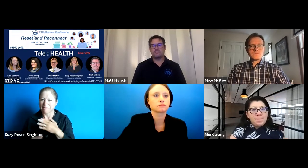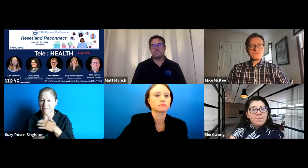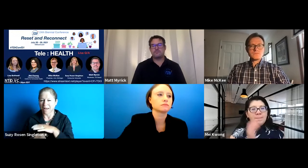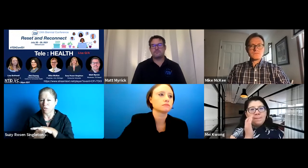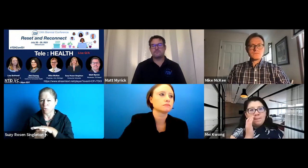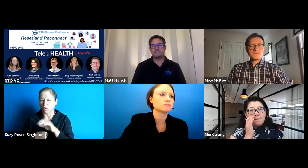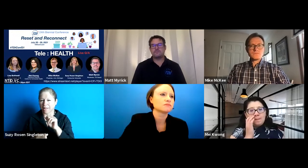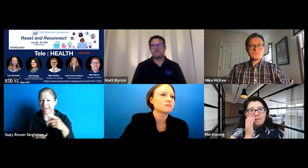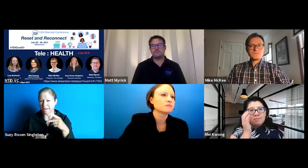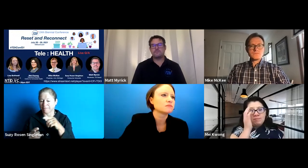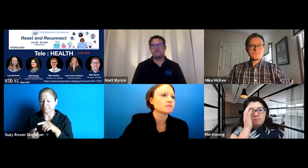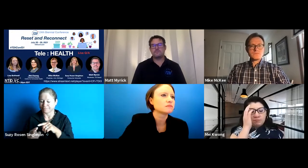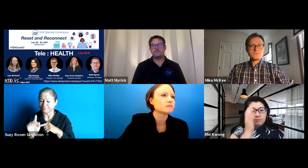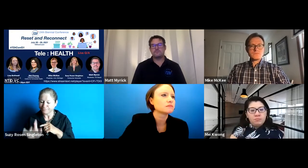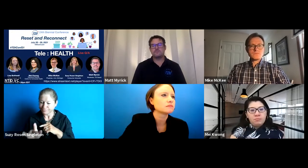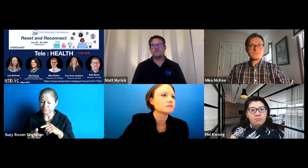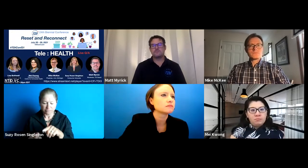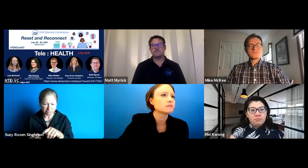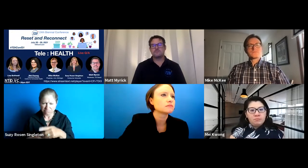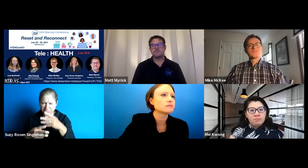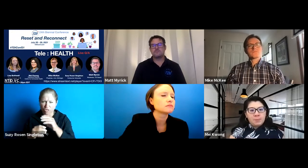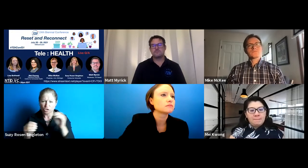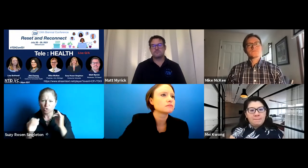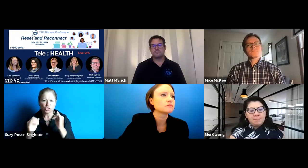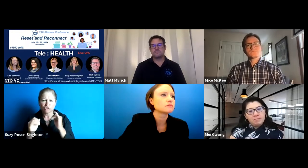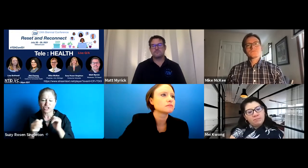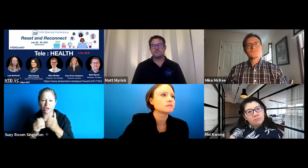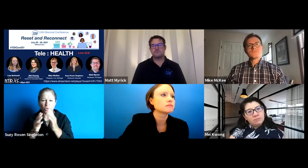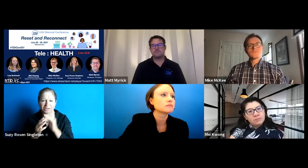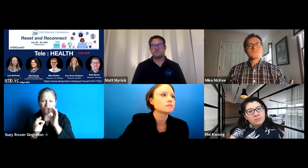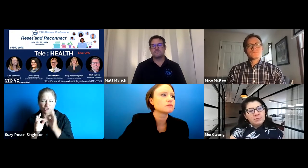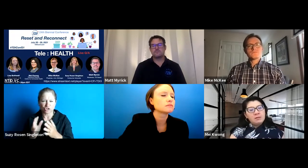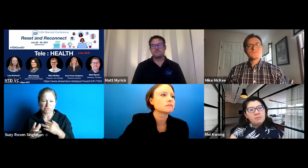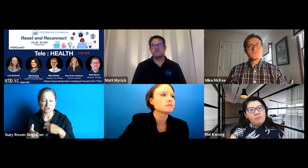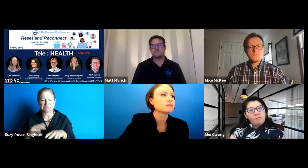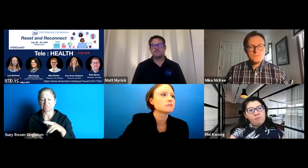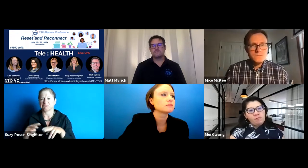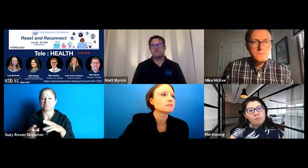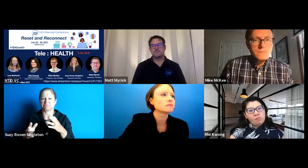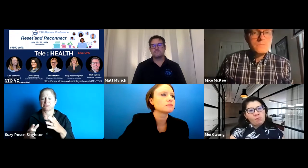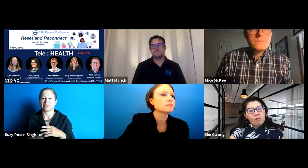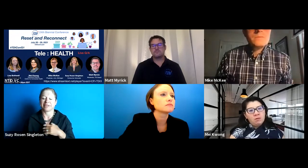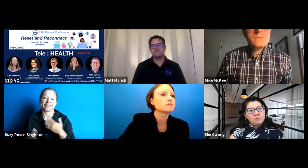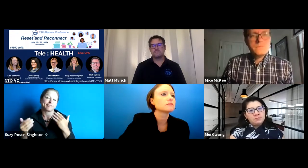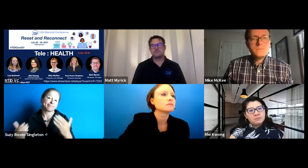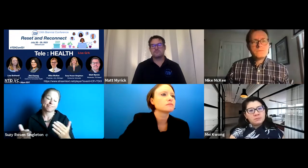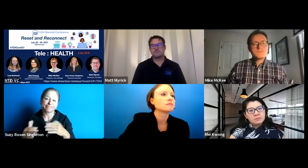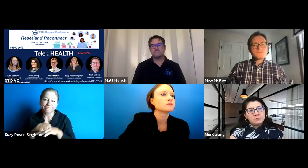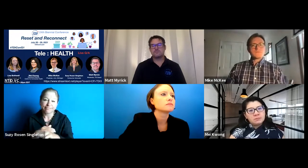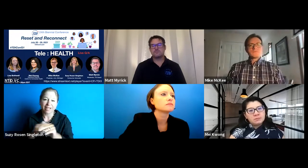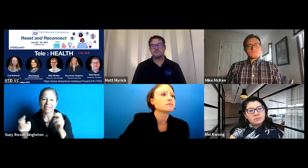myself. So I went into my local app, but there were no instructions there about how to request an